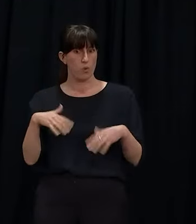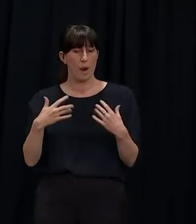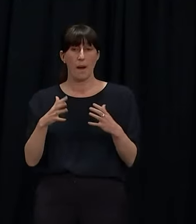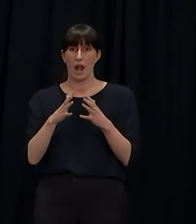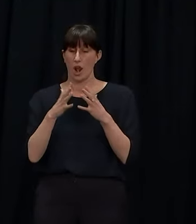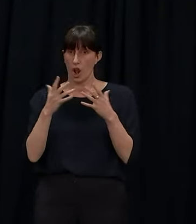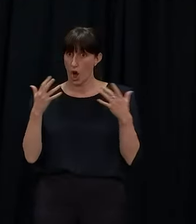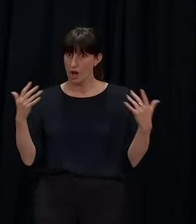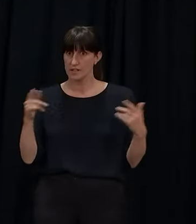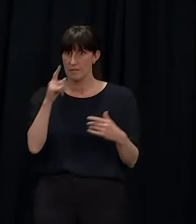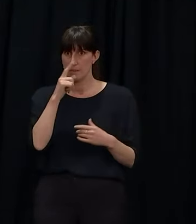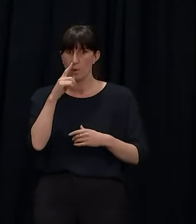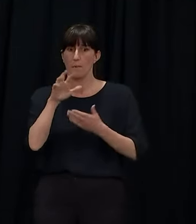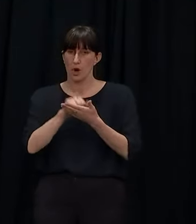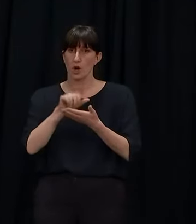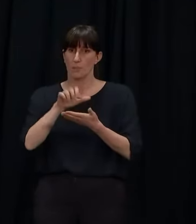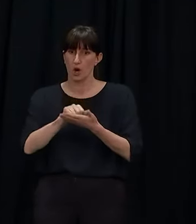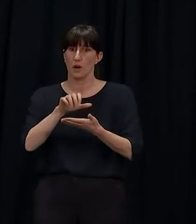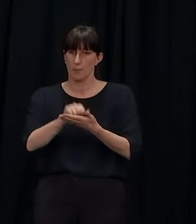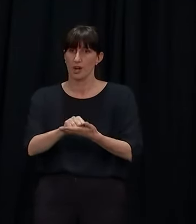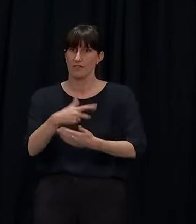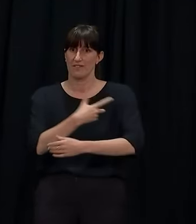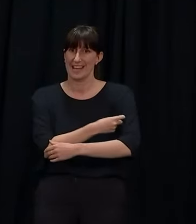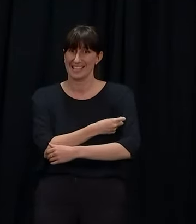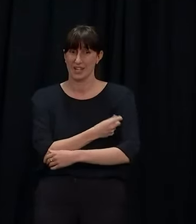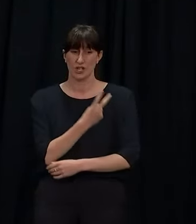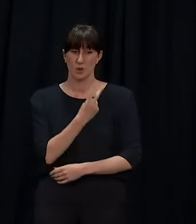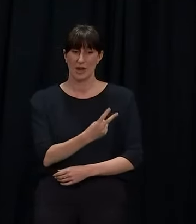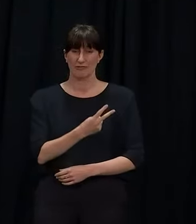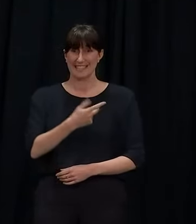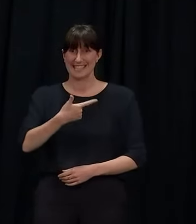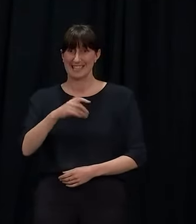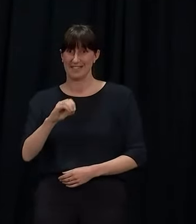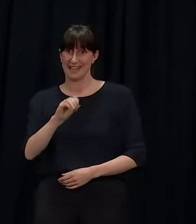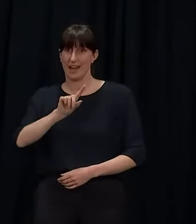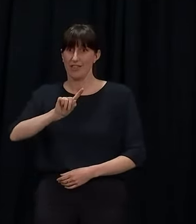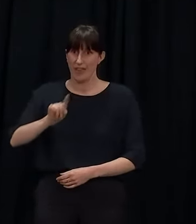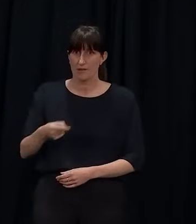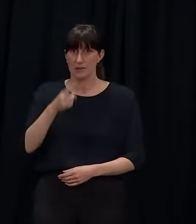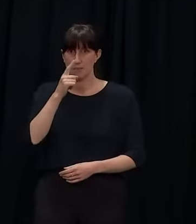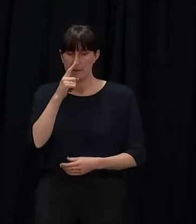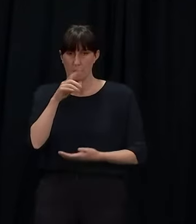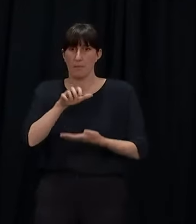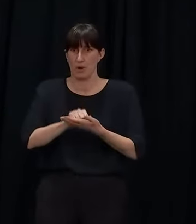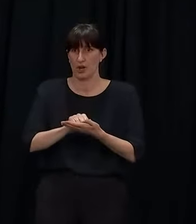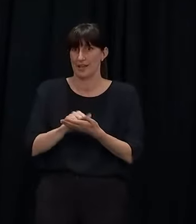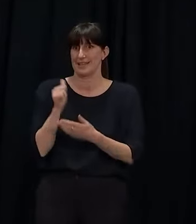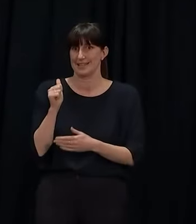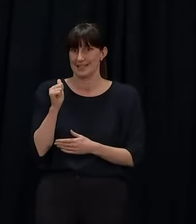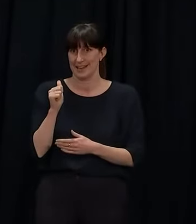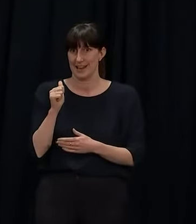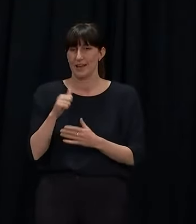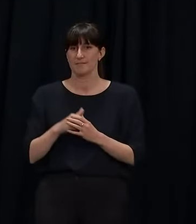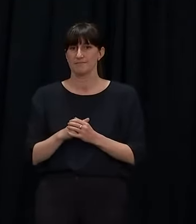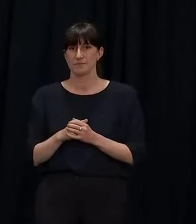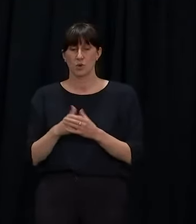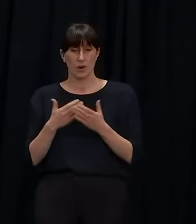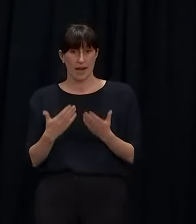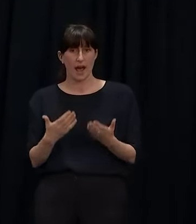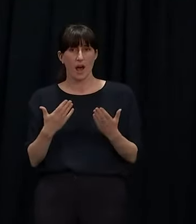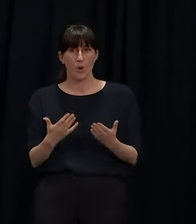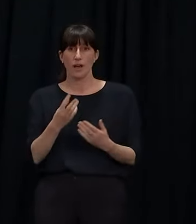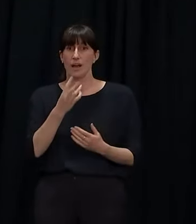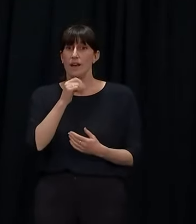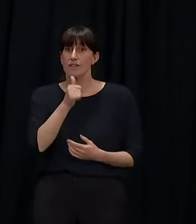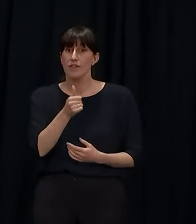single day through Book My Vaccine, with more than 270,000 bookings entered as we opened up the 30 plus age